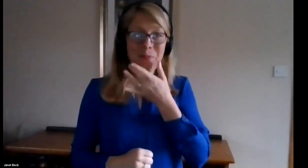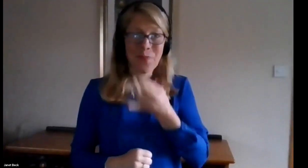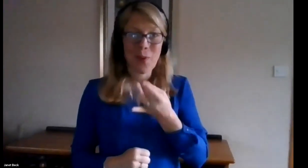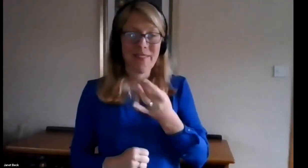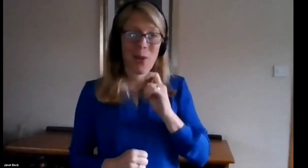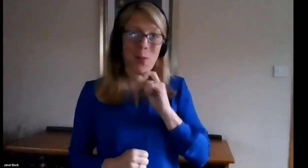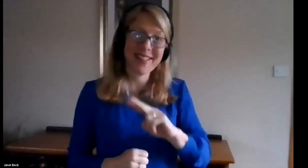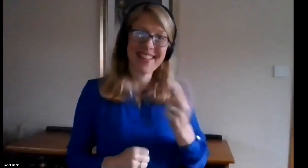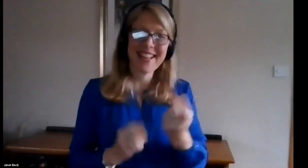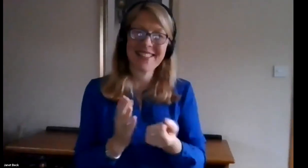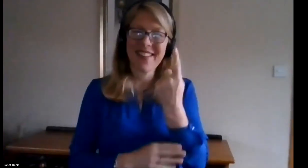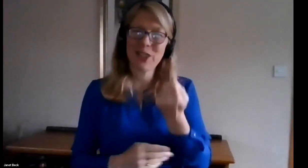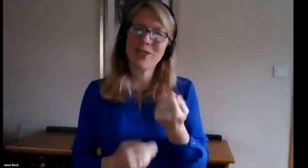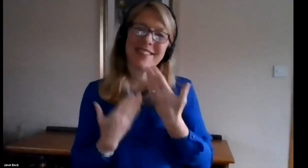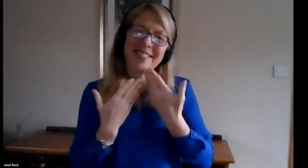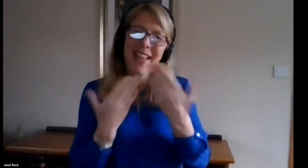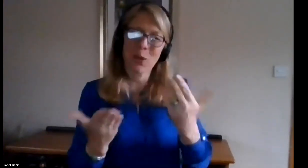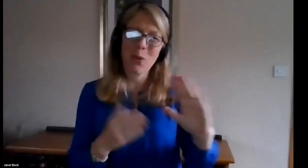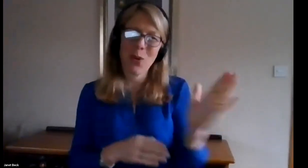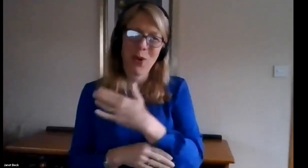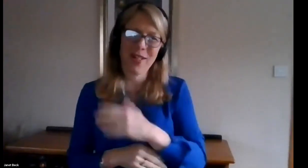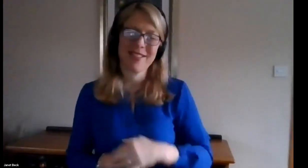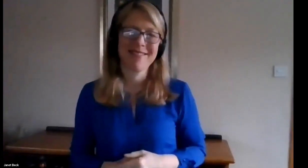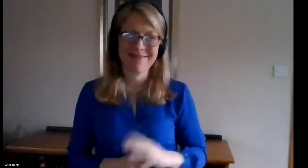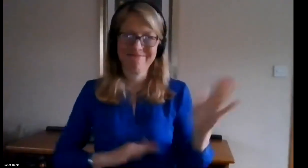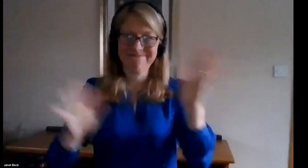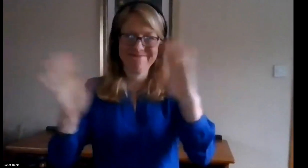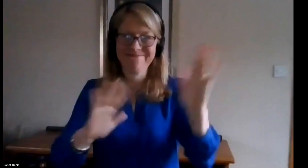event. So thank you all very much. Thank you.